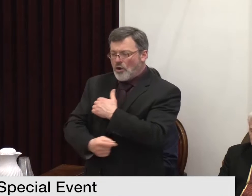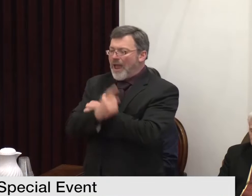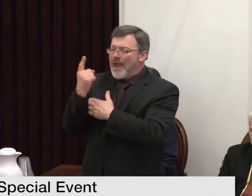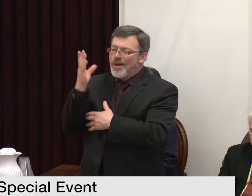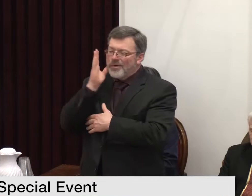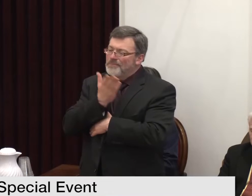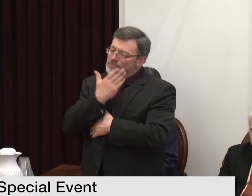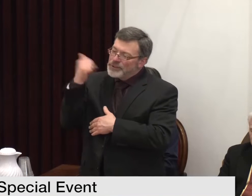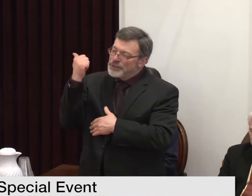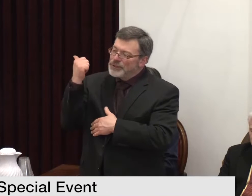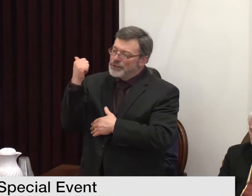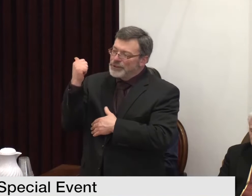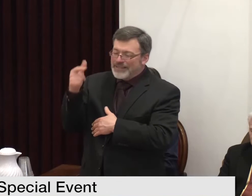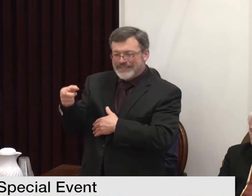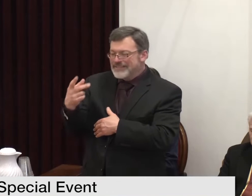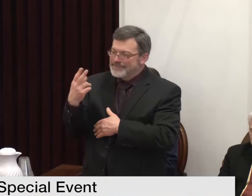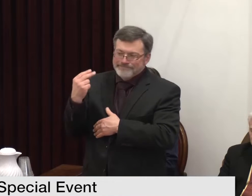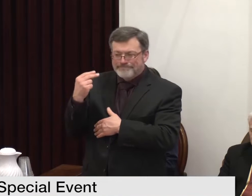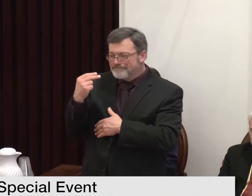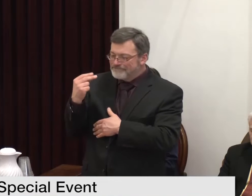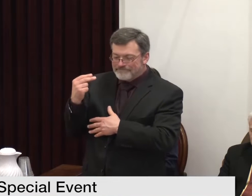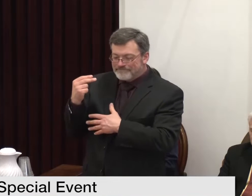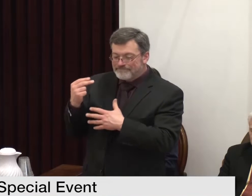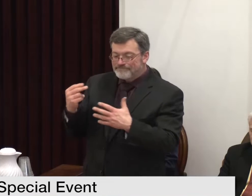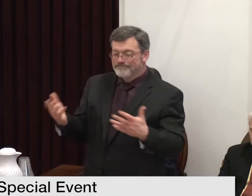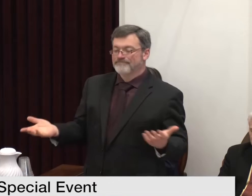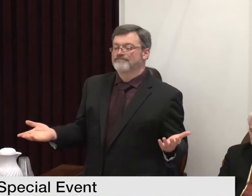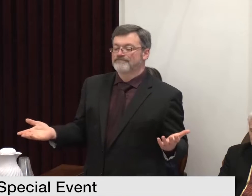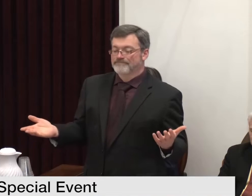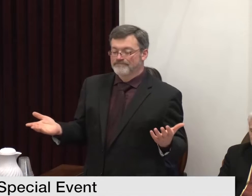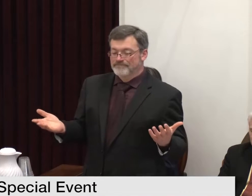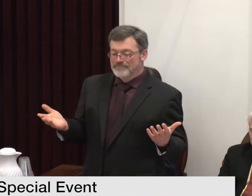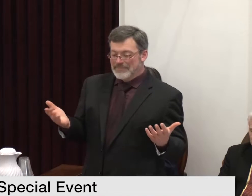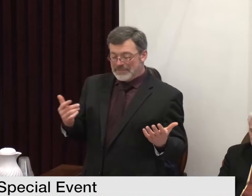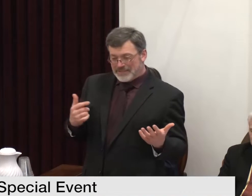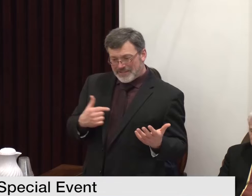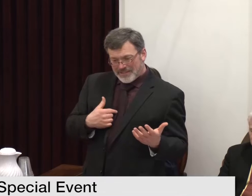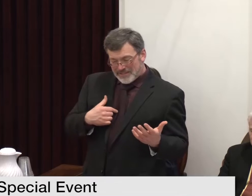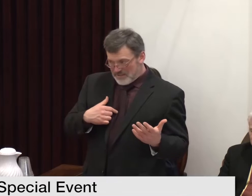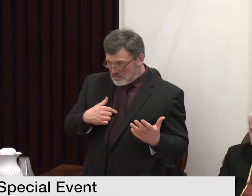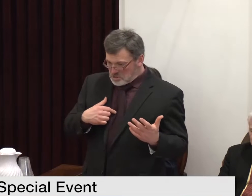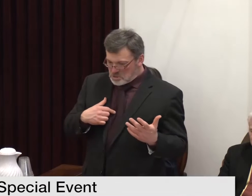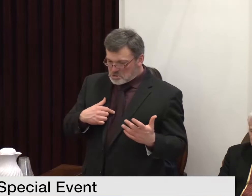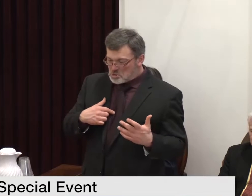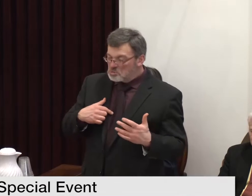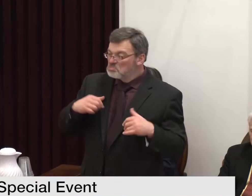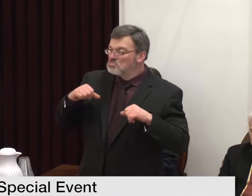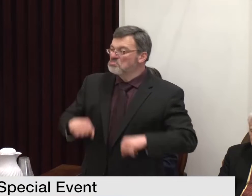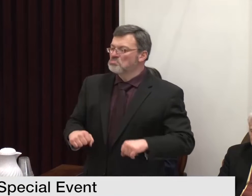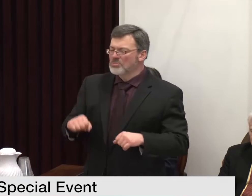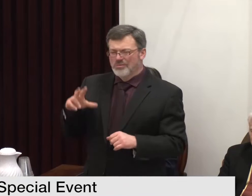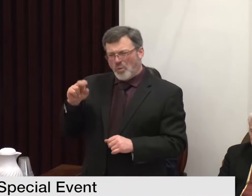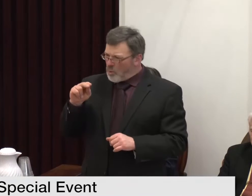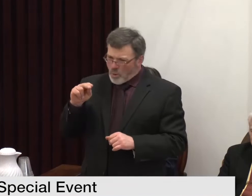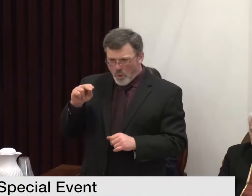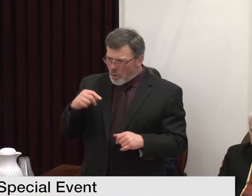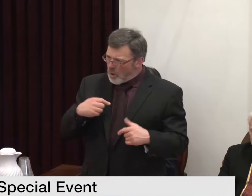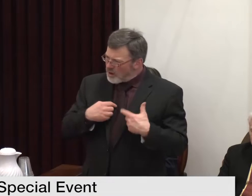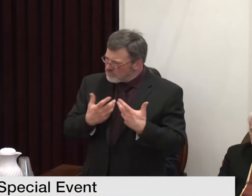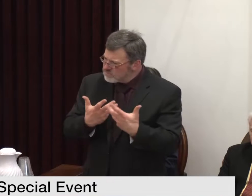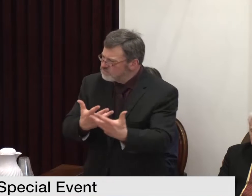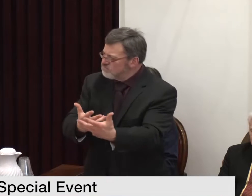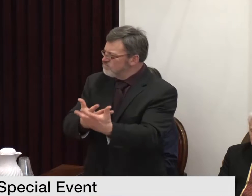As I said, I'm willing to discuss any of those past ideas, from right-sizing schools and